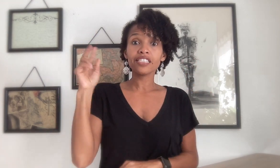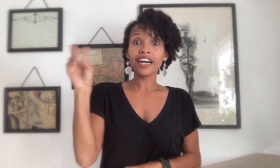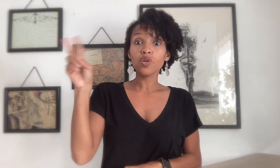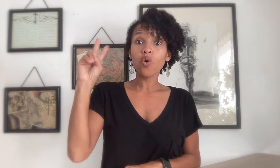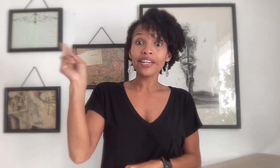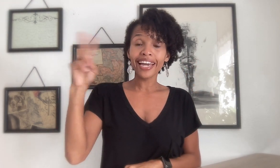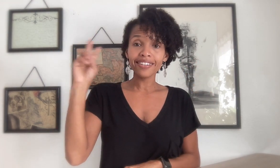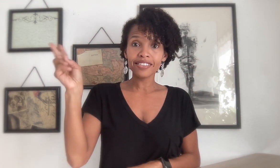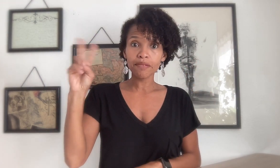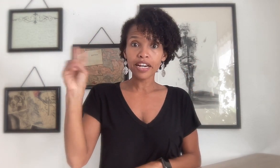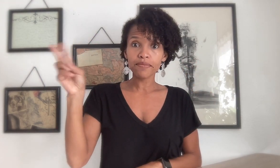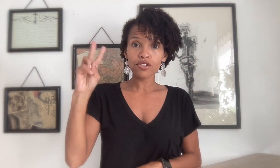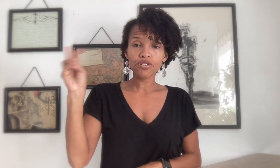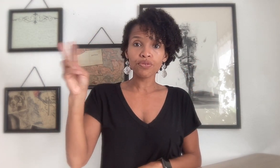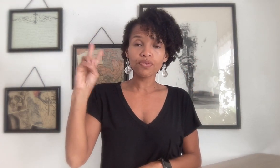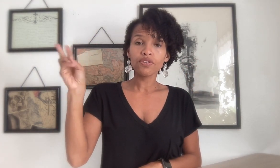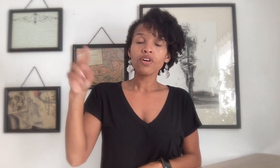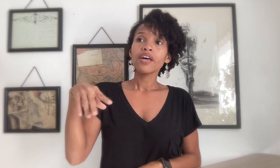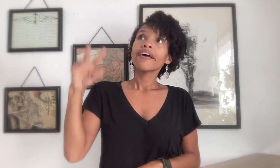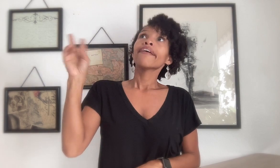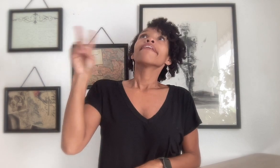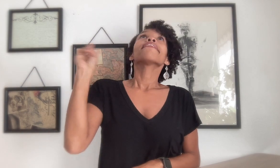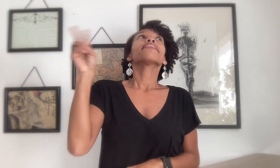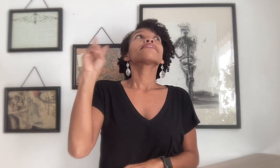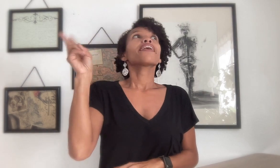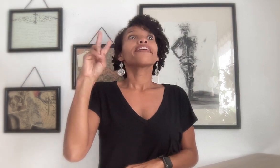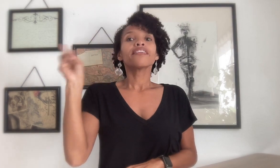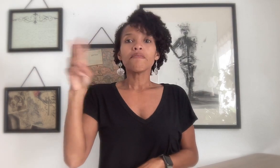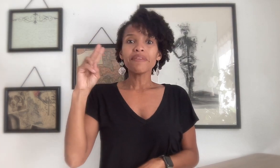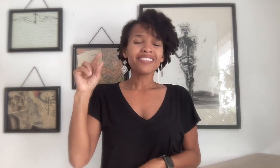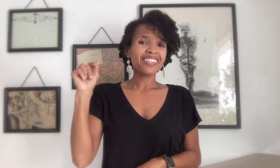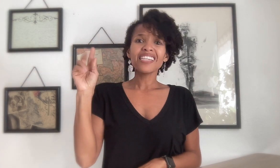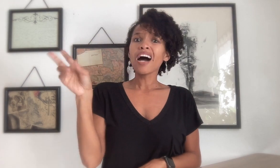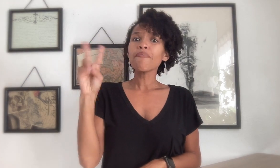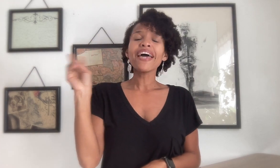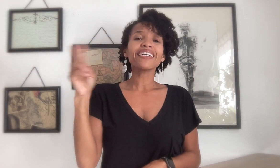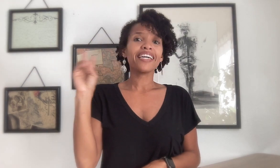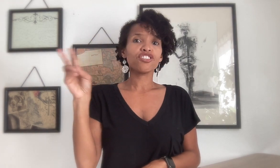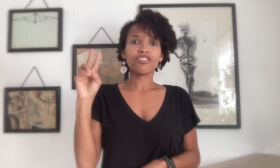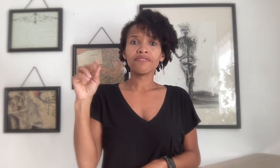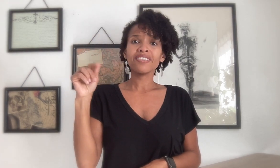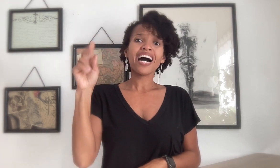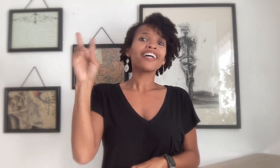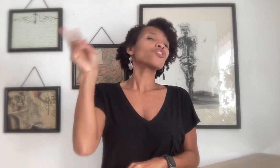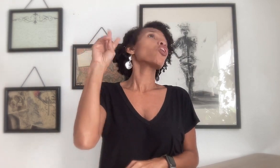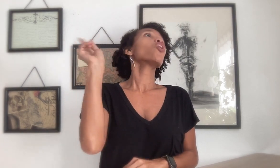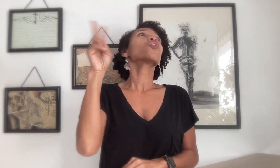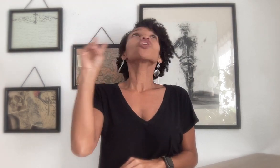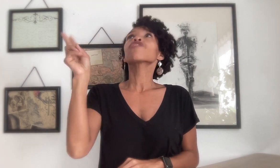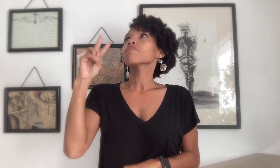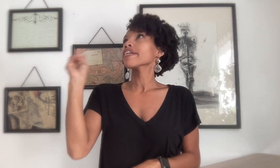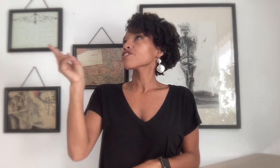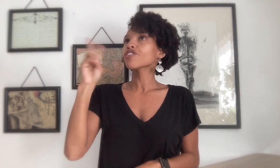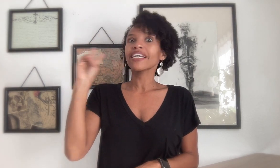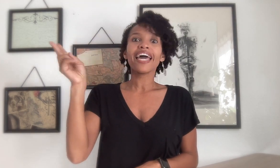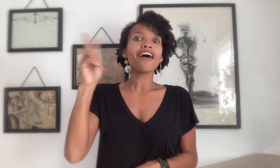signed one-handed, sometimes two. This sign means not paying attention. The eyes are all over the place. They're looking